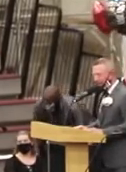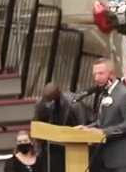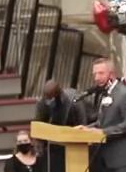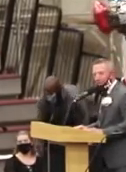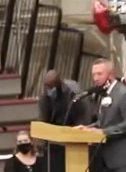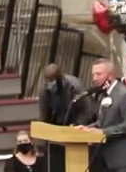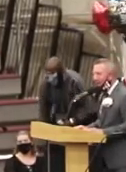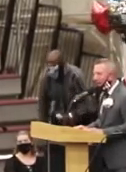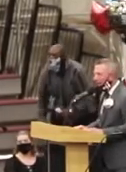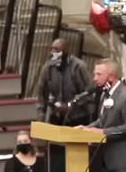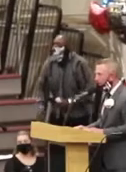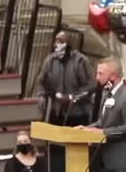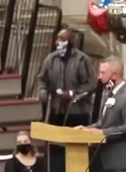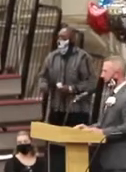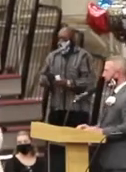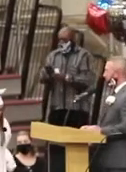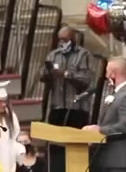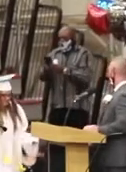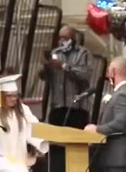Marissa Amber Heller.